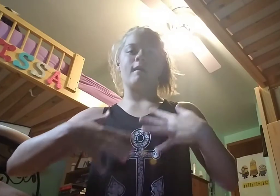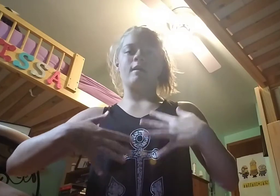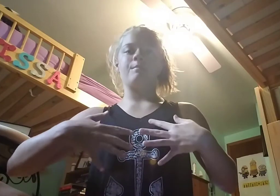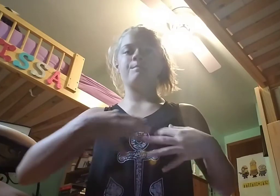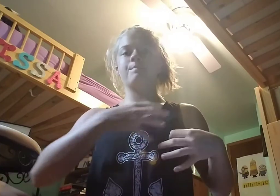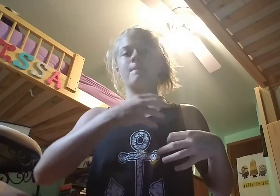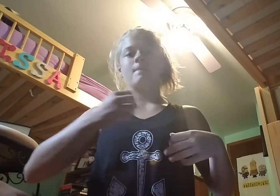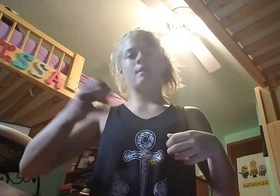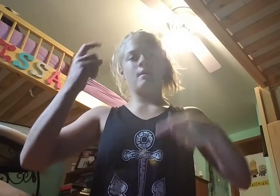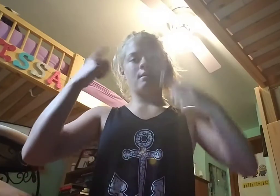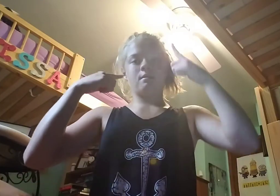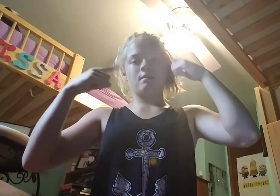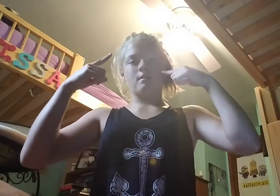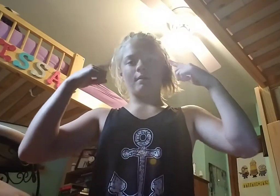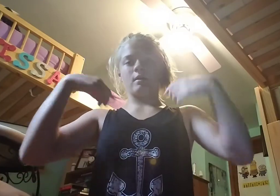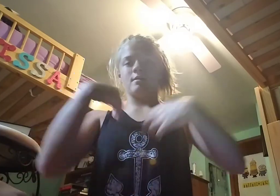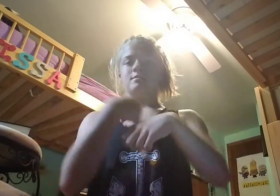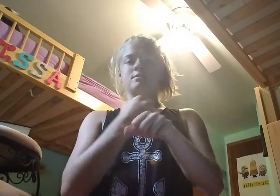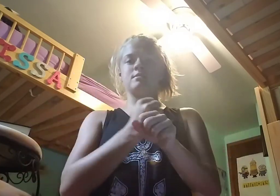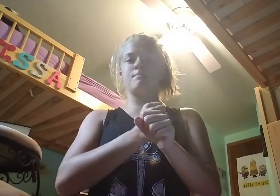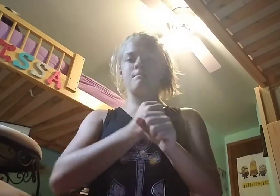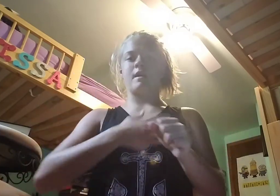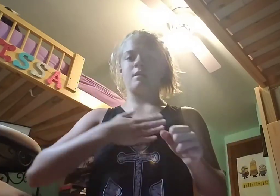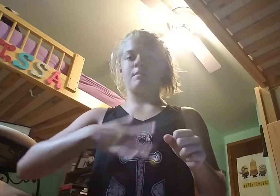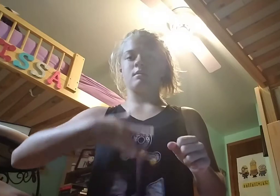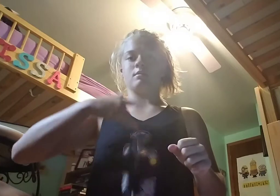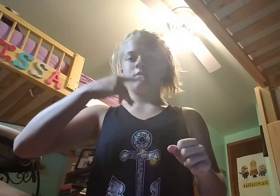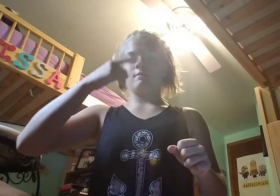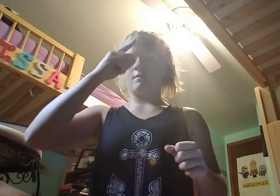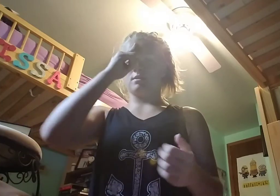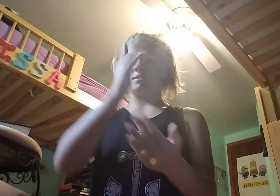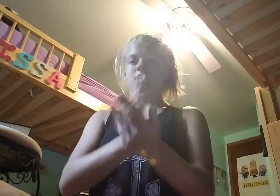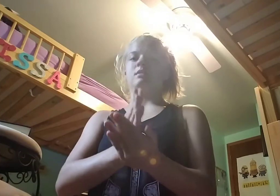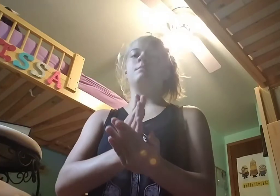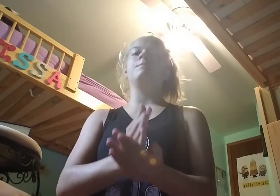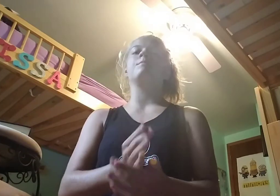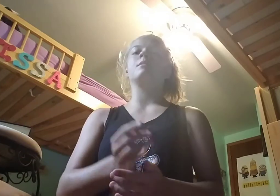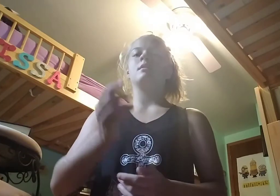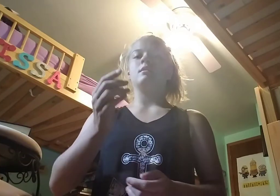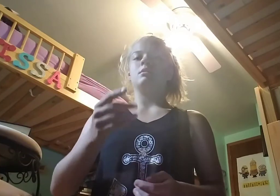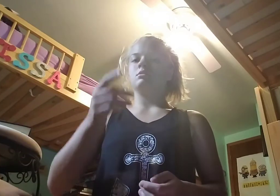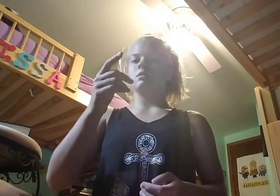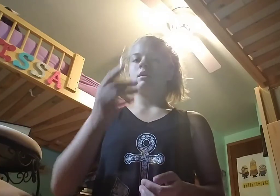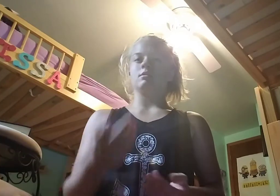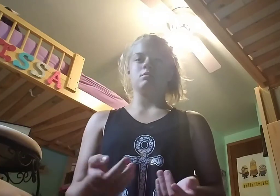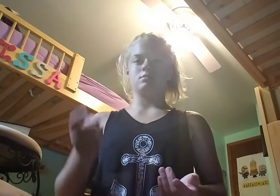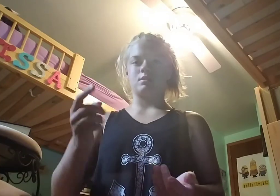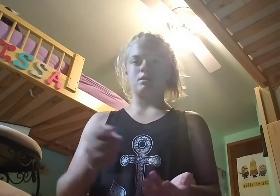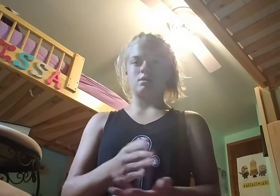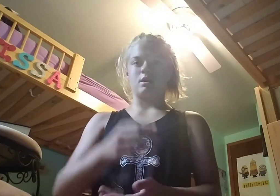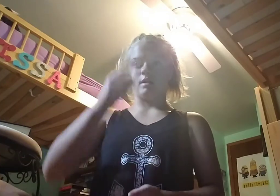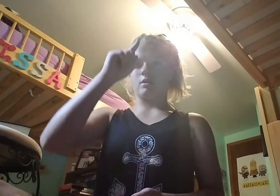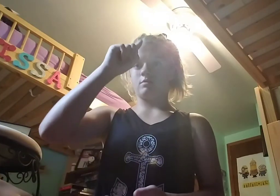afraid. And the crazies make me feel sane. Okay, so sane's kind of like you